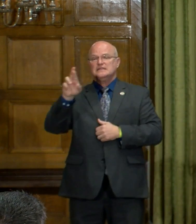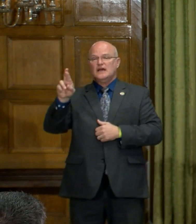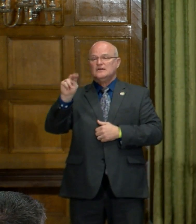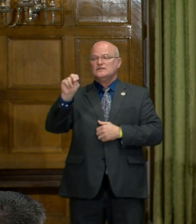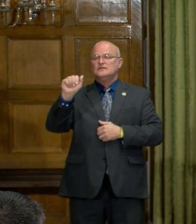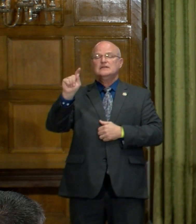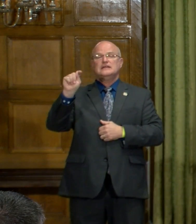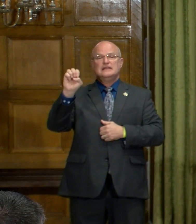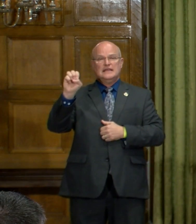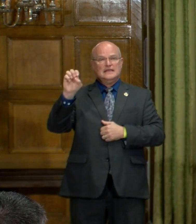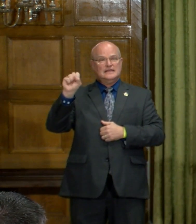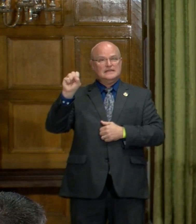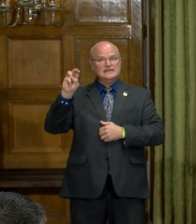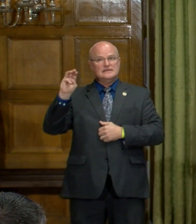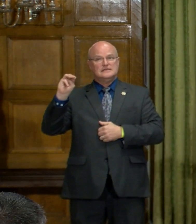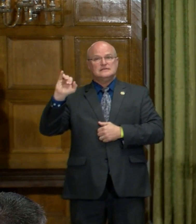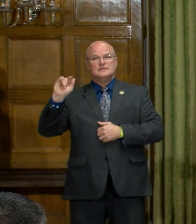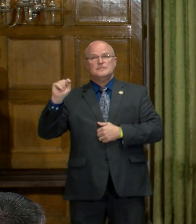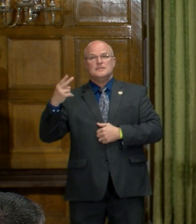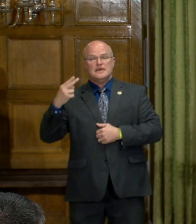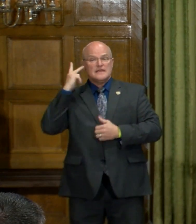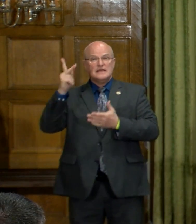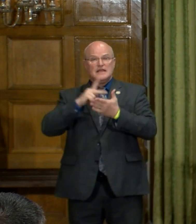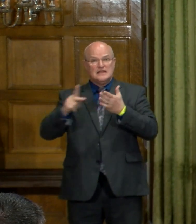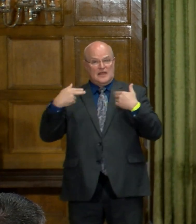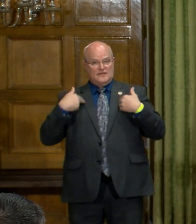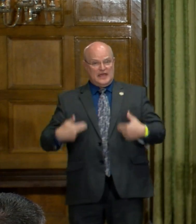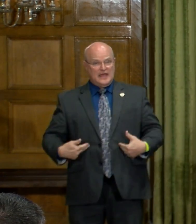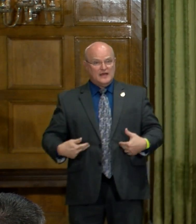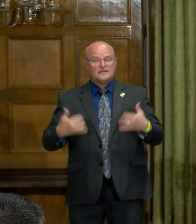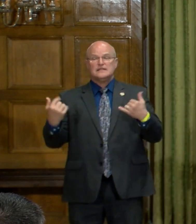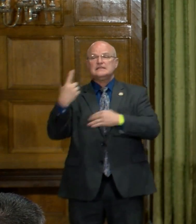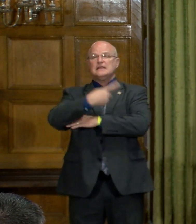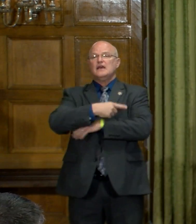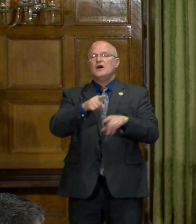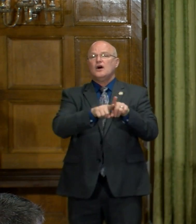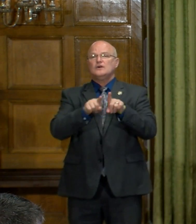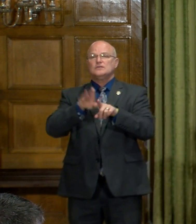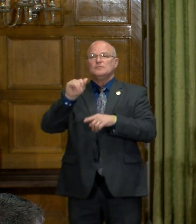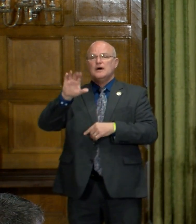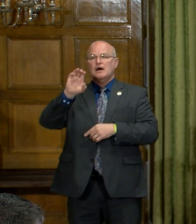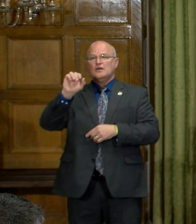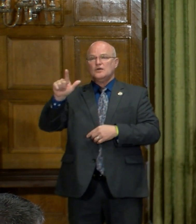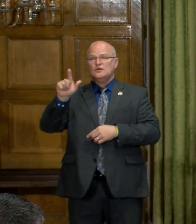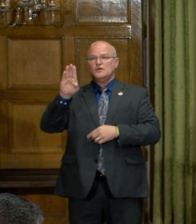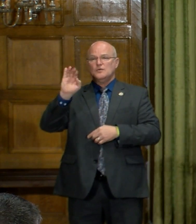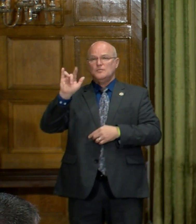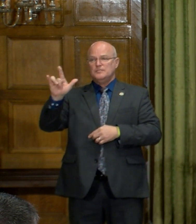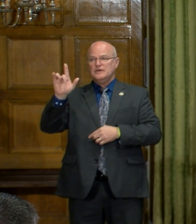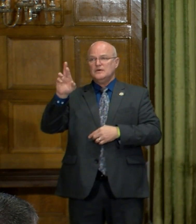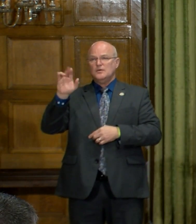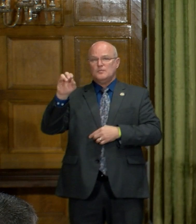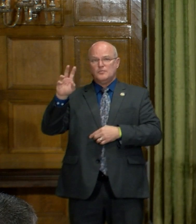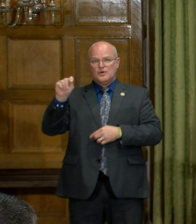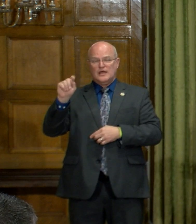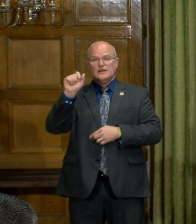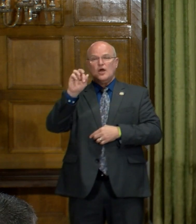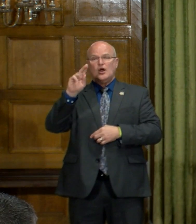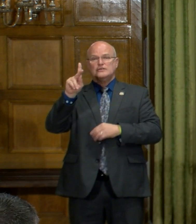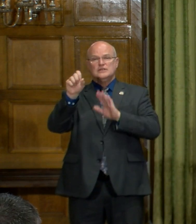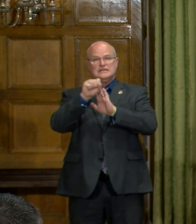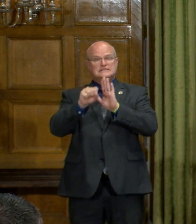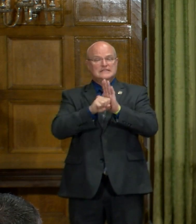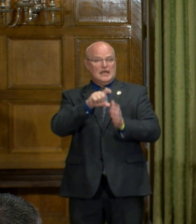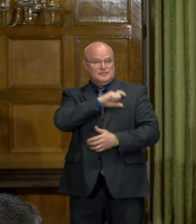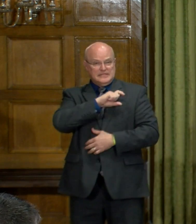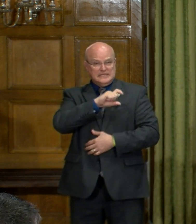Nate Smith, our Secretary of Health, of course, today also by Colonel Bill Bryant, Director of the Arkansas State